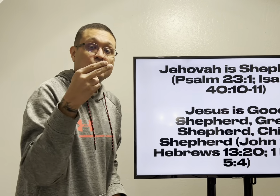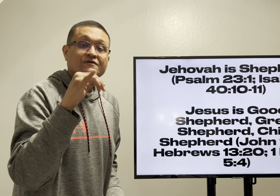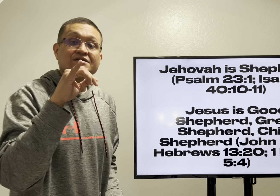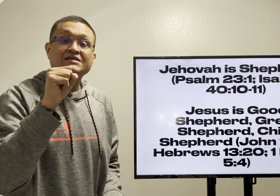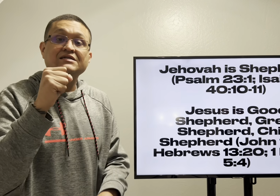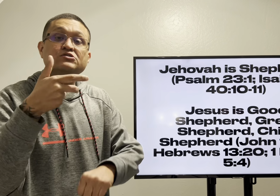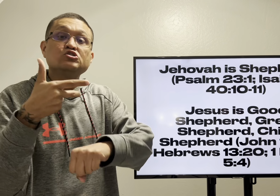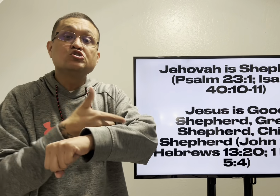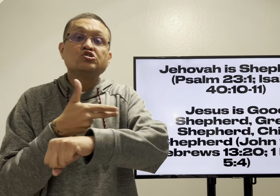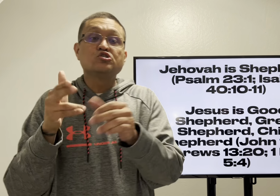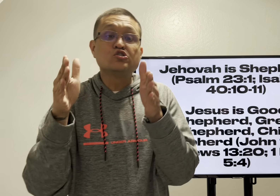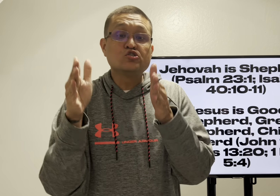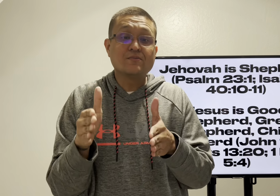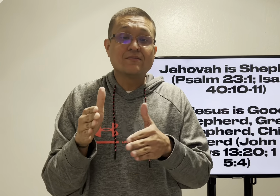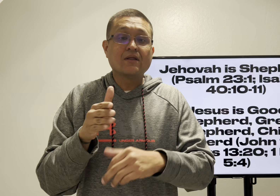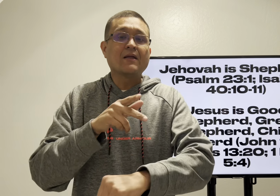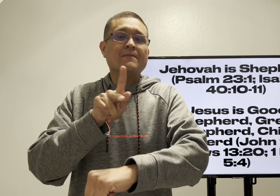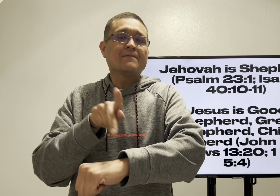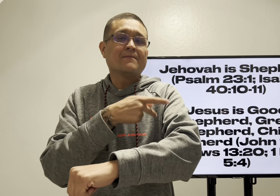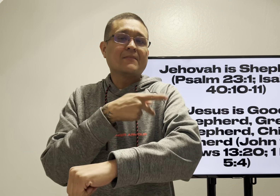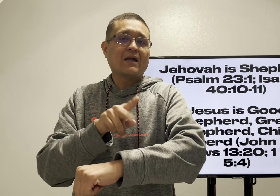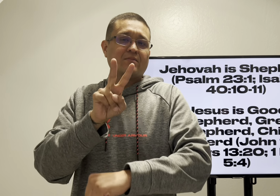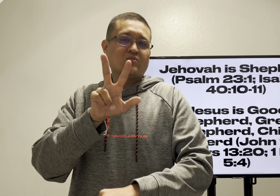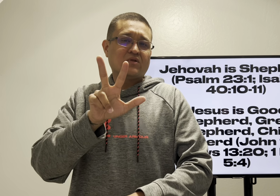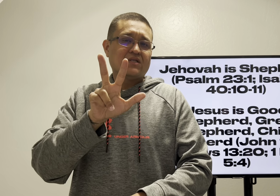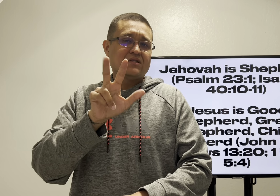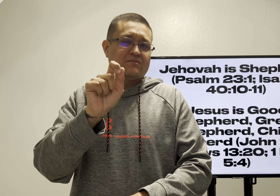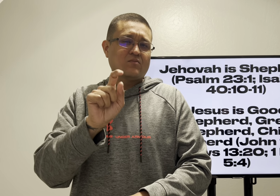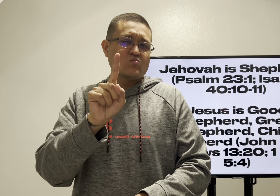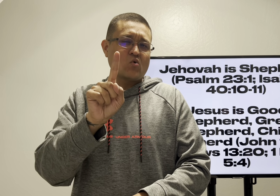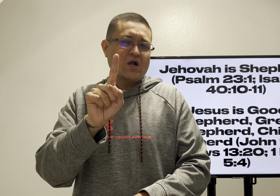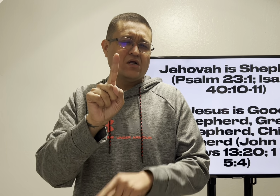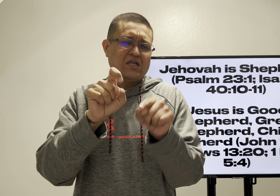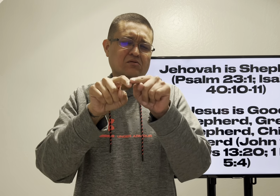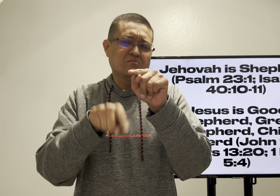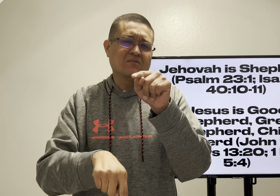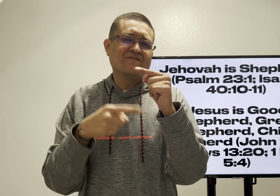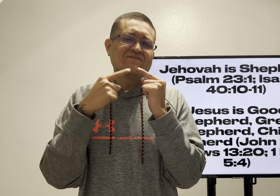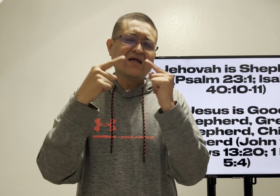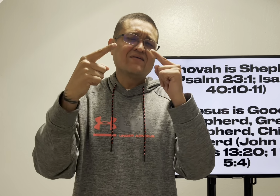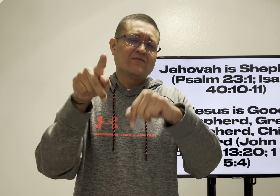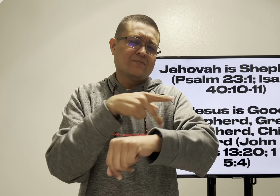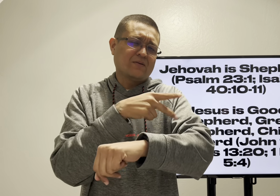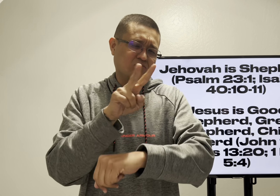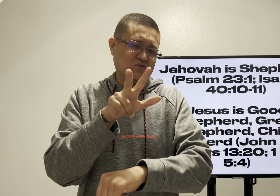We have Jehovah is shepherd in Psalms 23 and 11.